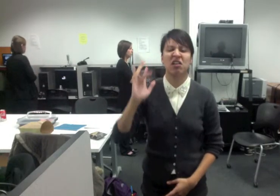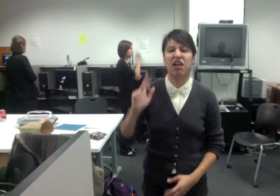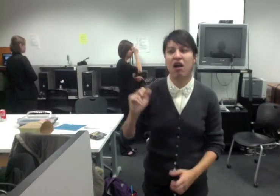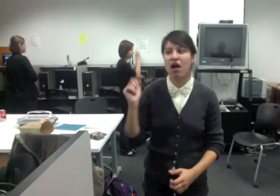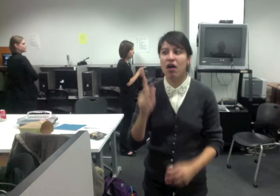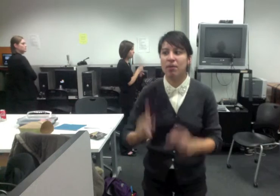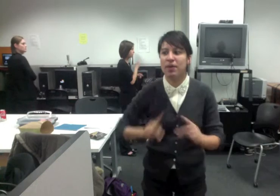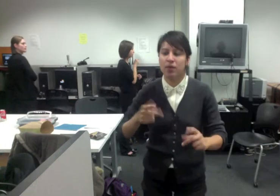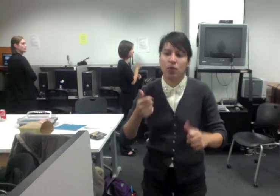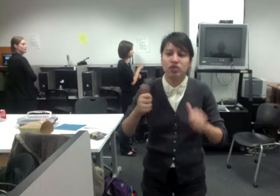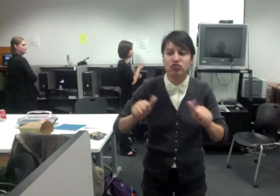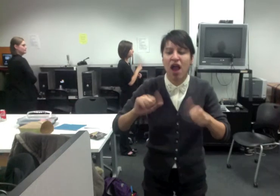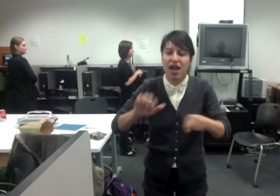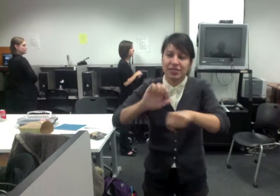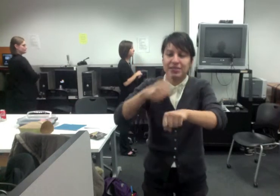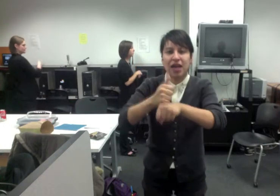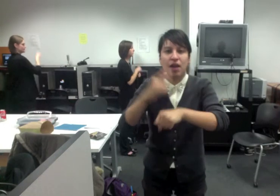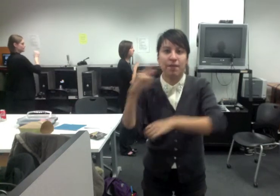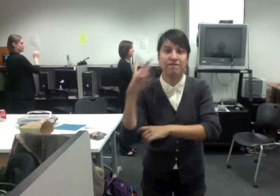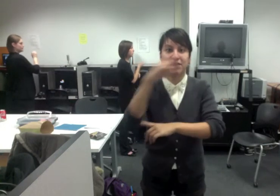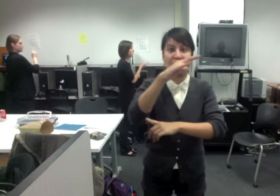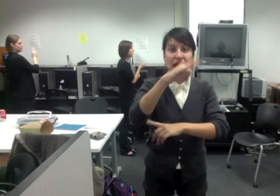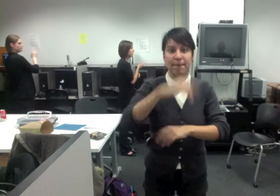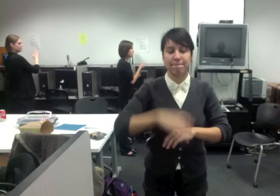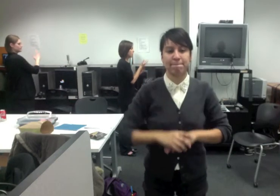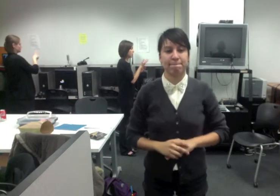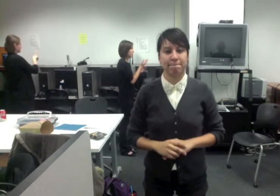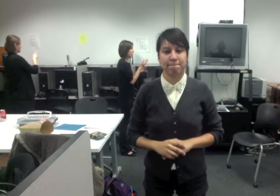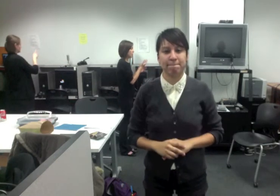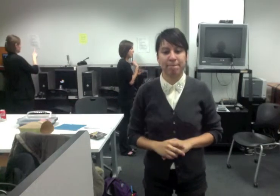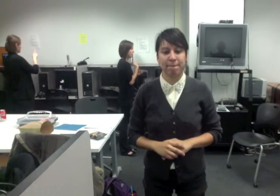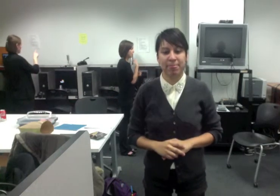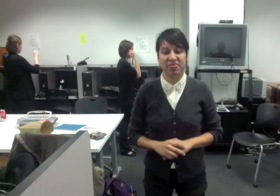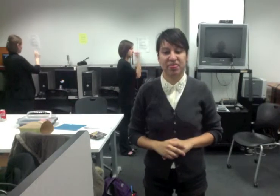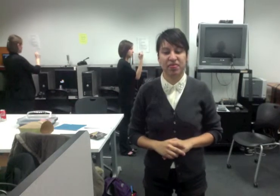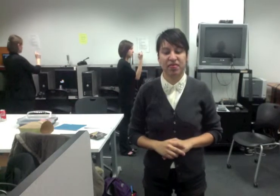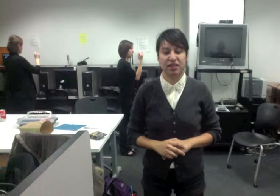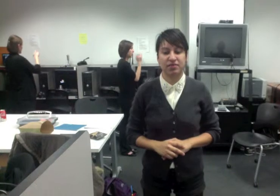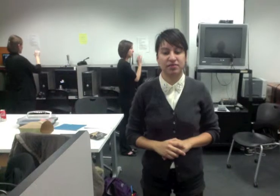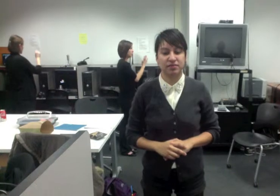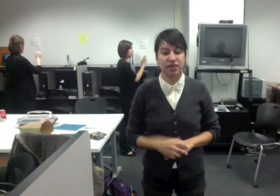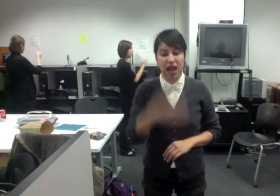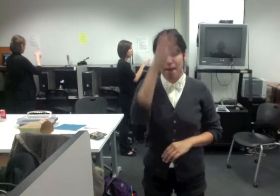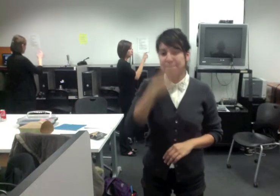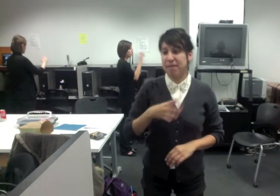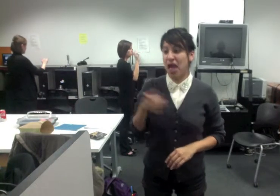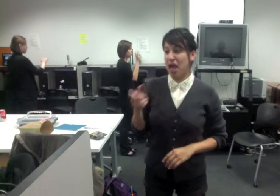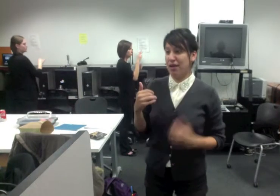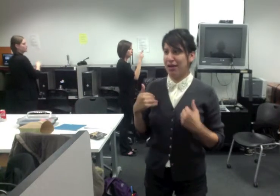Pierpont Langley had what we assume to be the recipe for success. I mean, even now, you ask people, why did your